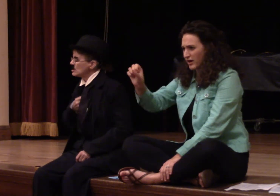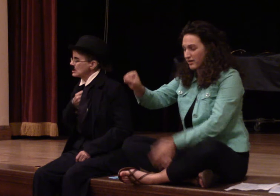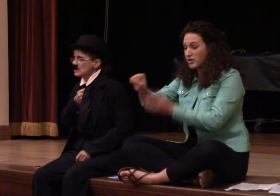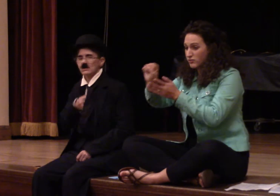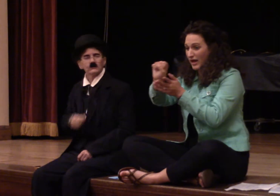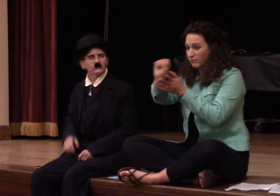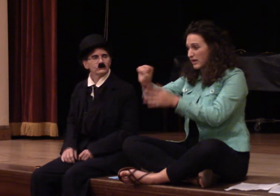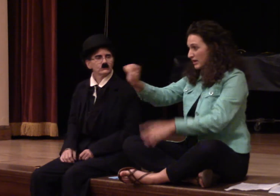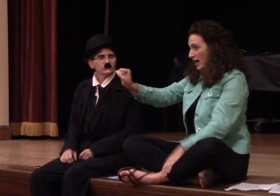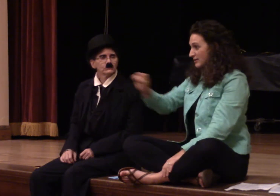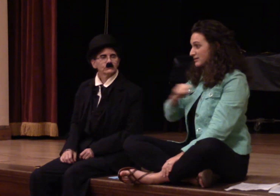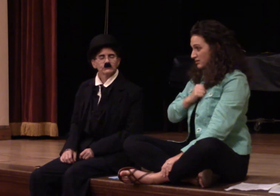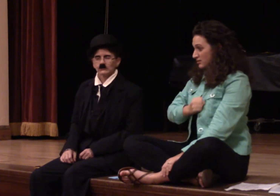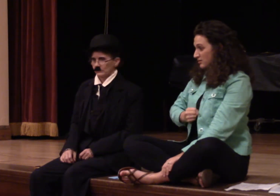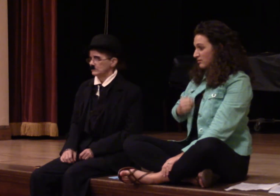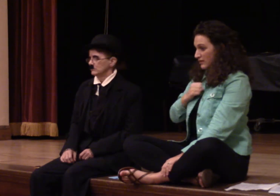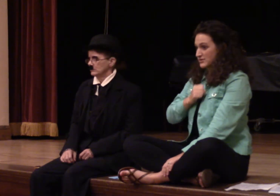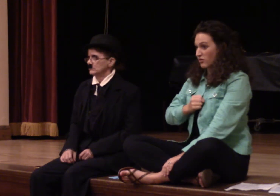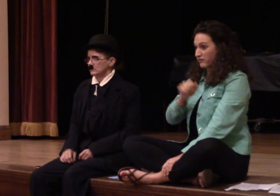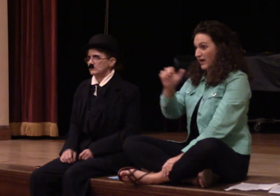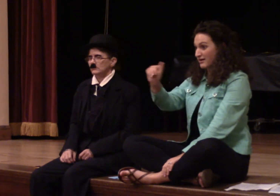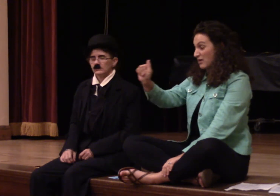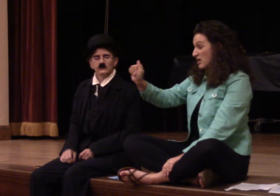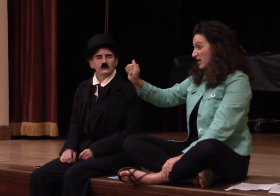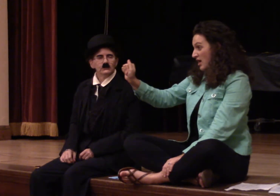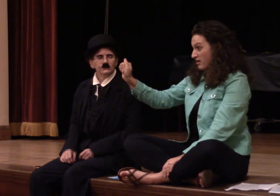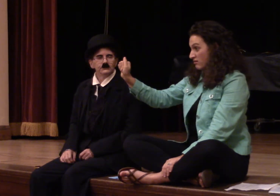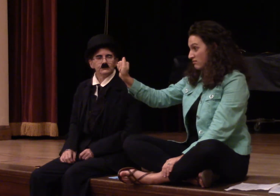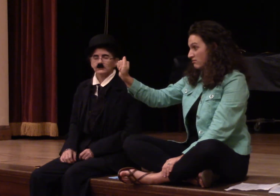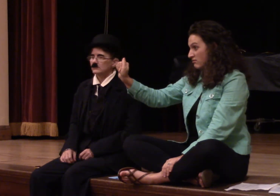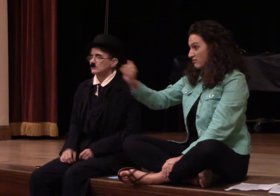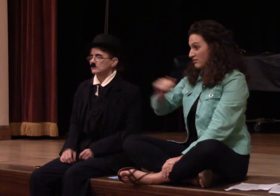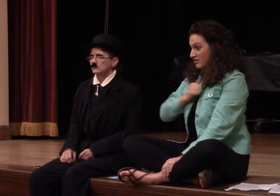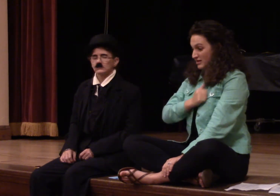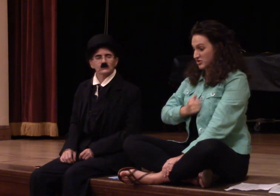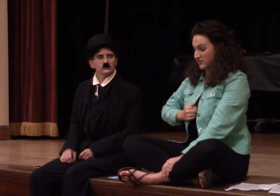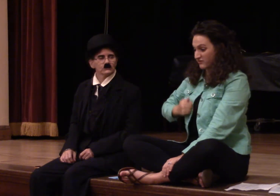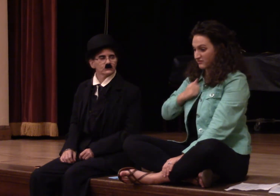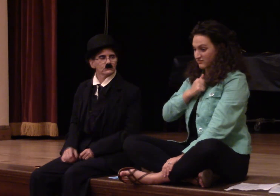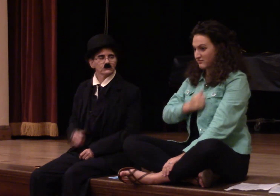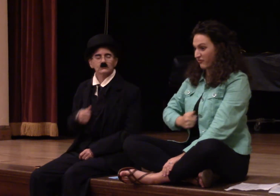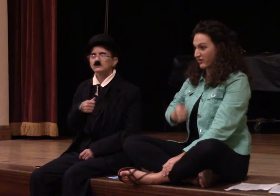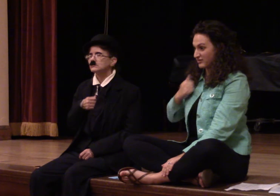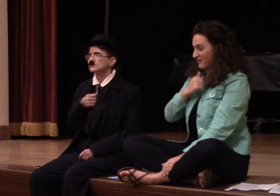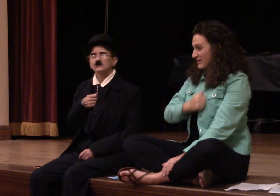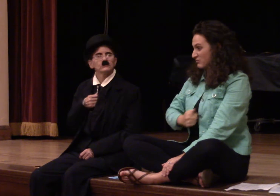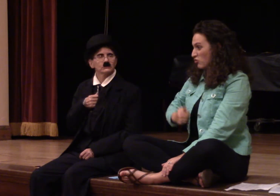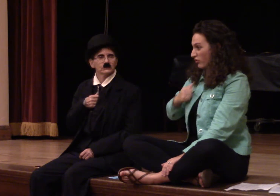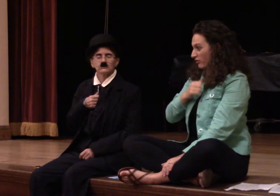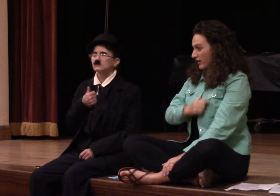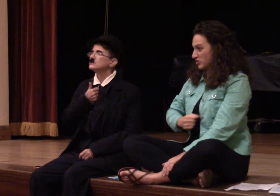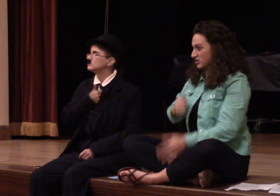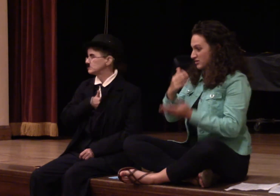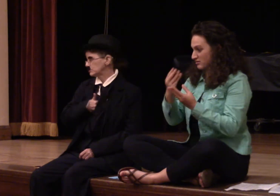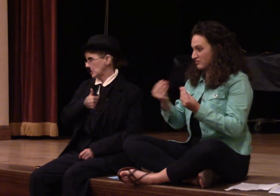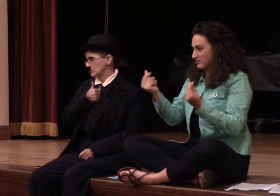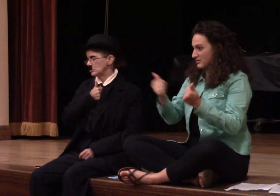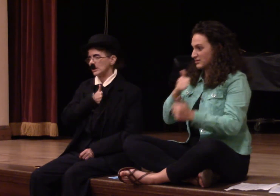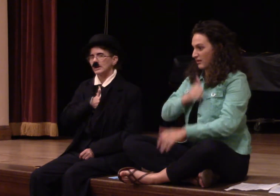anything. You can make an S. That's totally fine. I make an A. It just feels a lot smoother. Like it's a lot